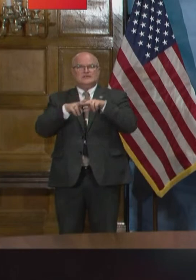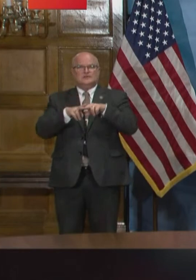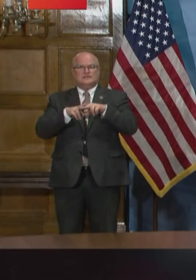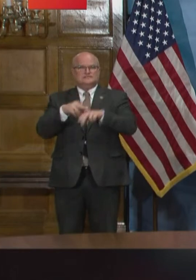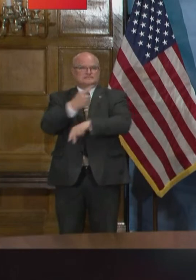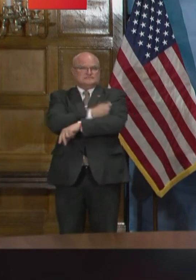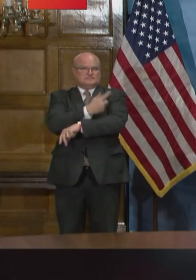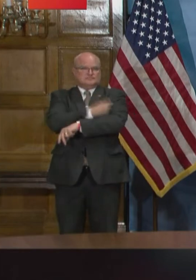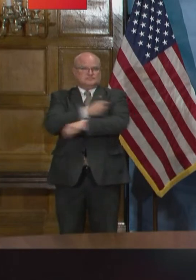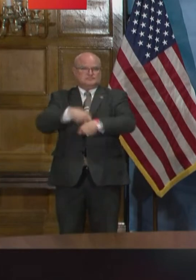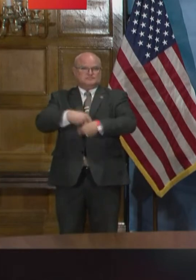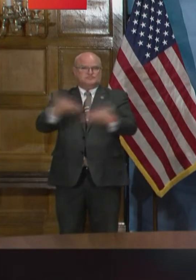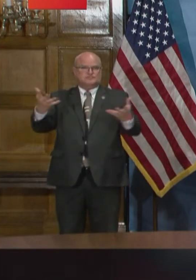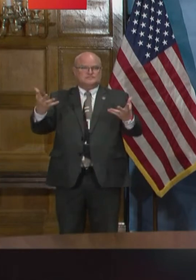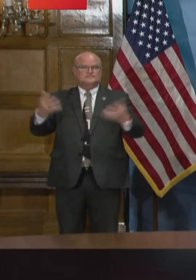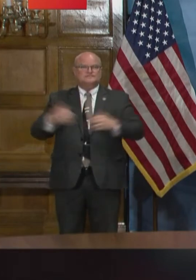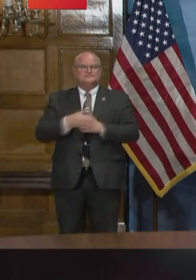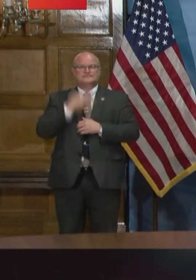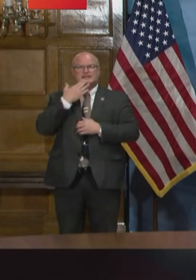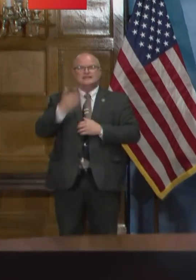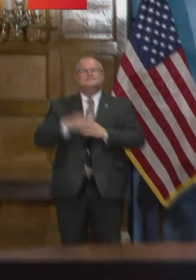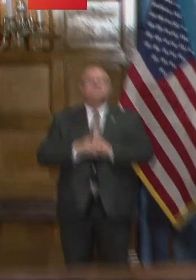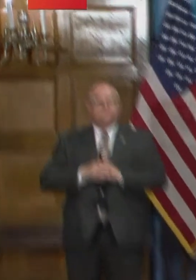terms of getting it into arms? Thank you.